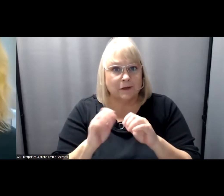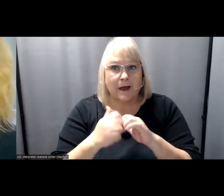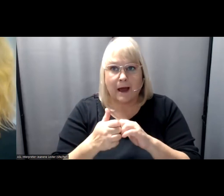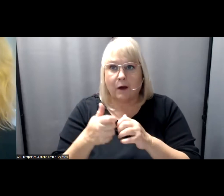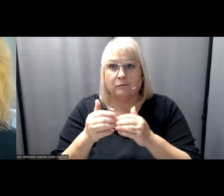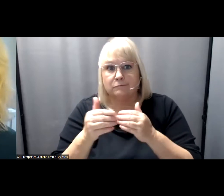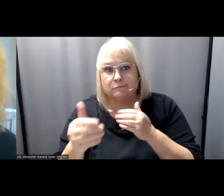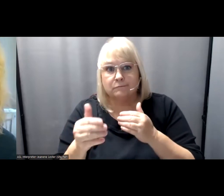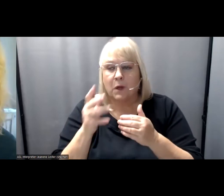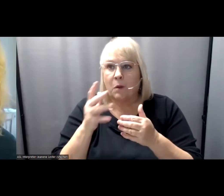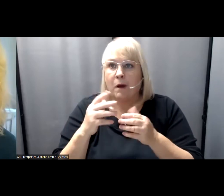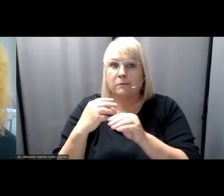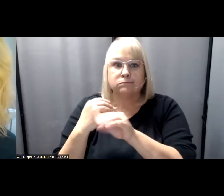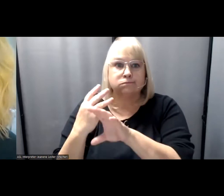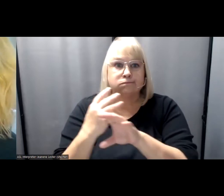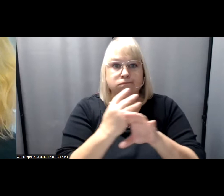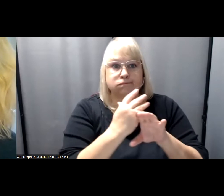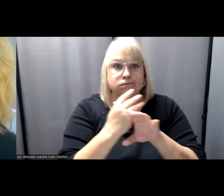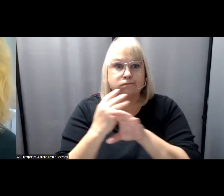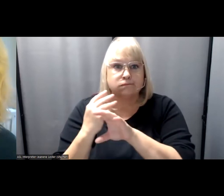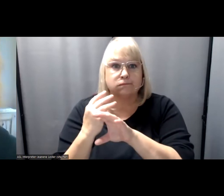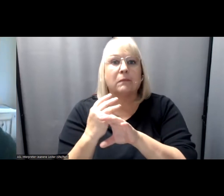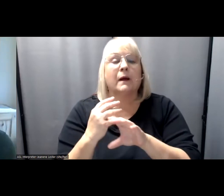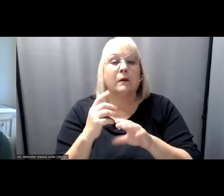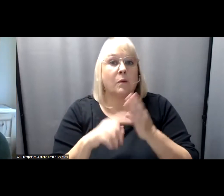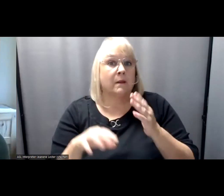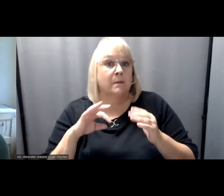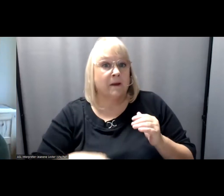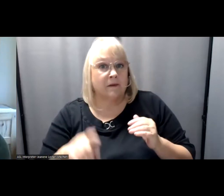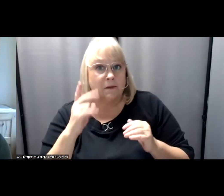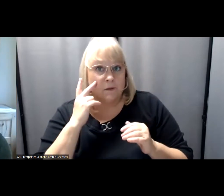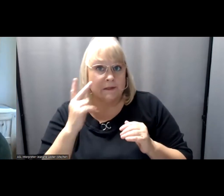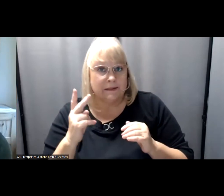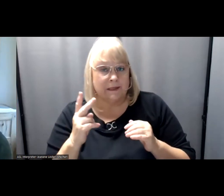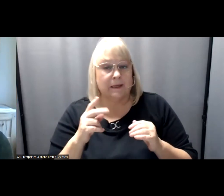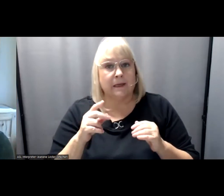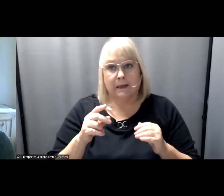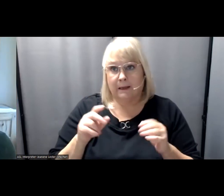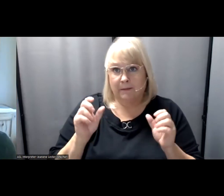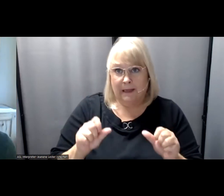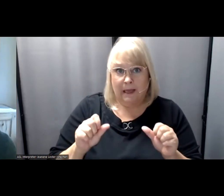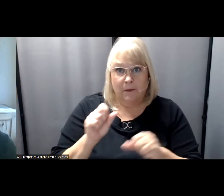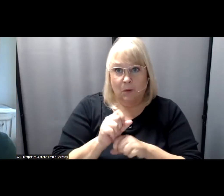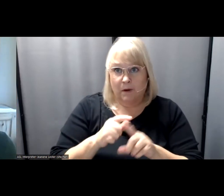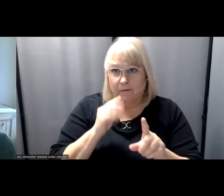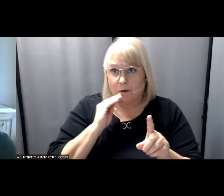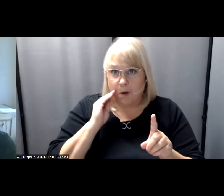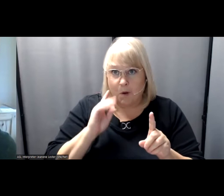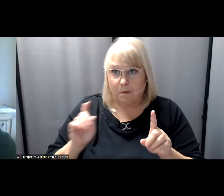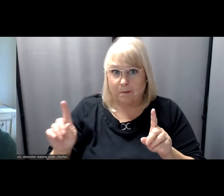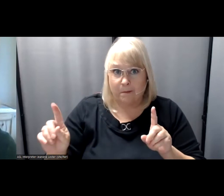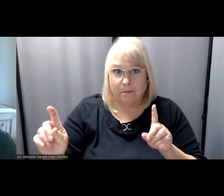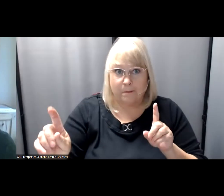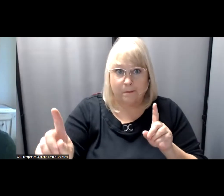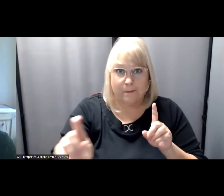forward. What are the benefits you're seeing being able to work from home? Find out what's